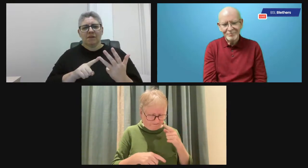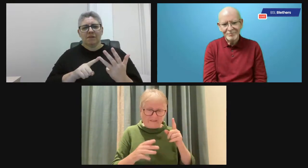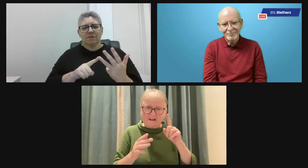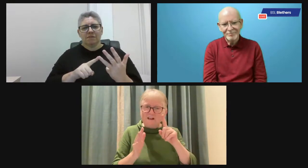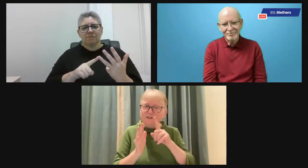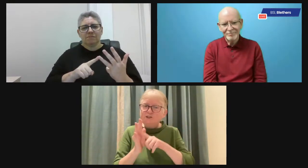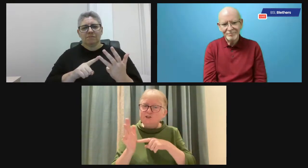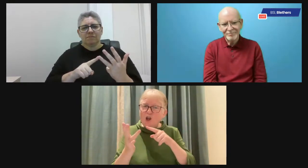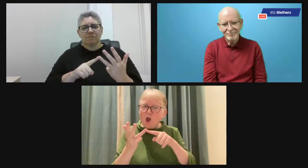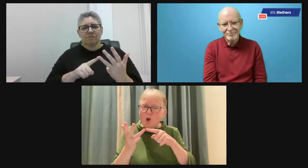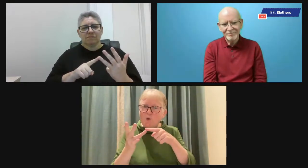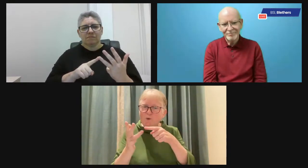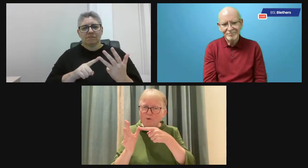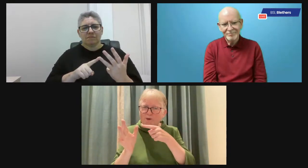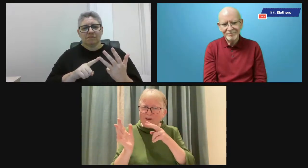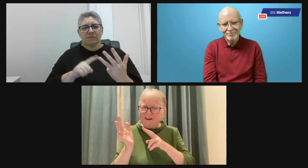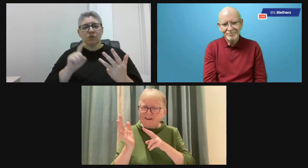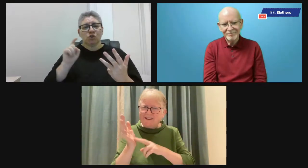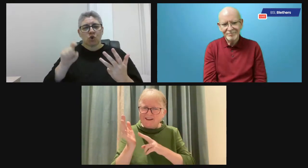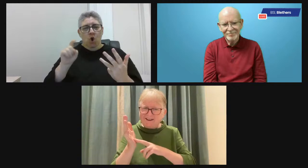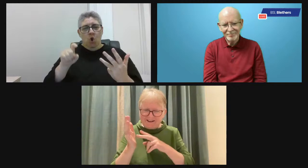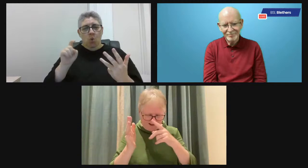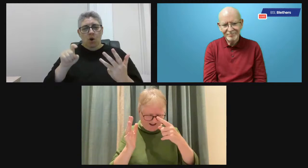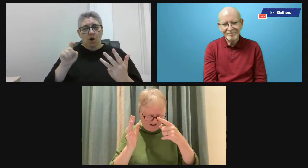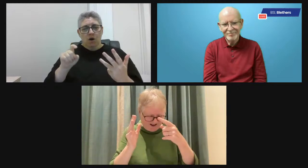Yeah, she was responsible for Wales.